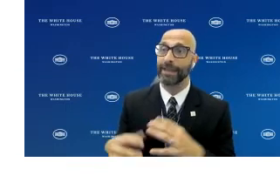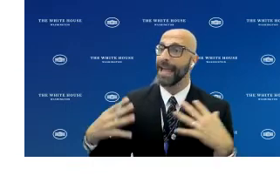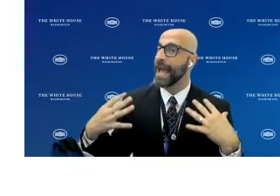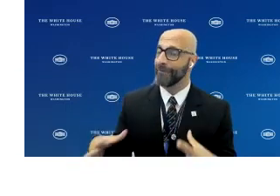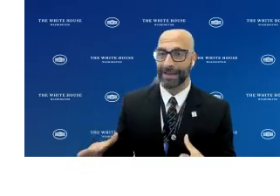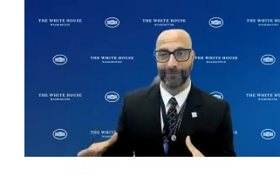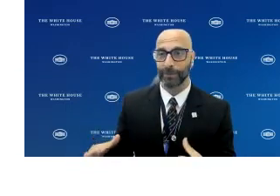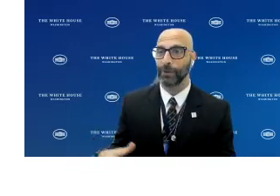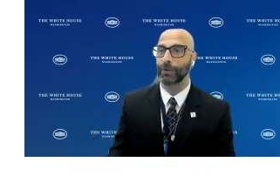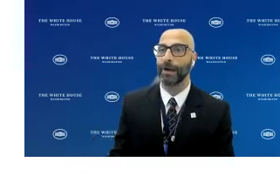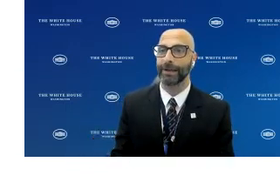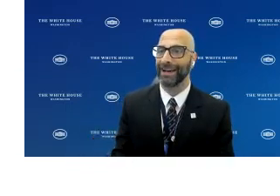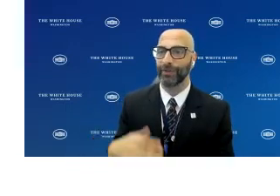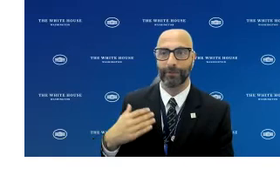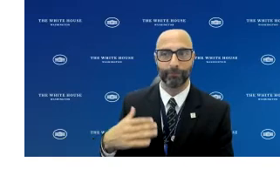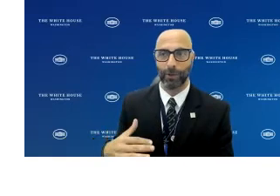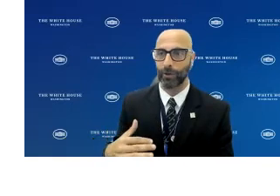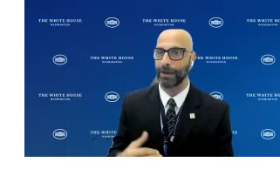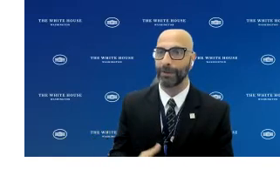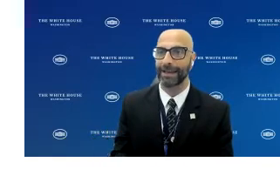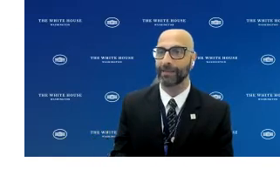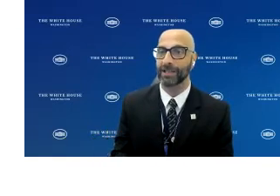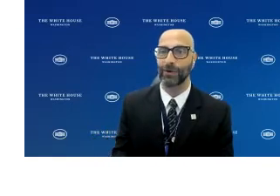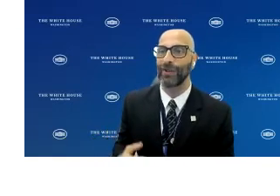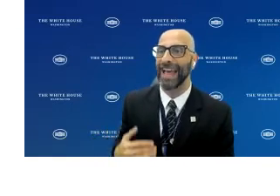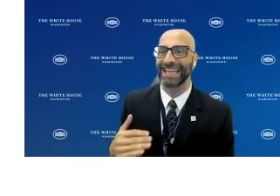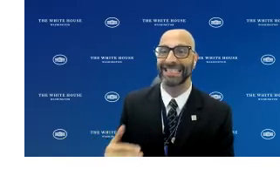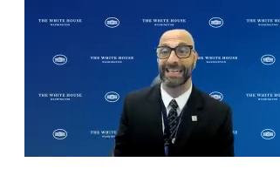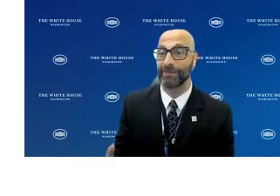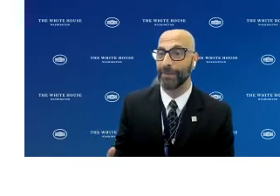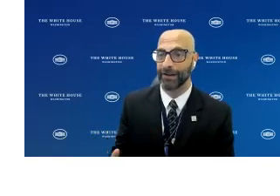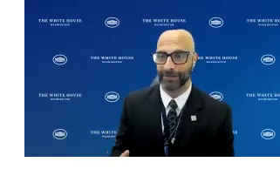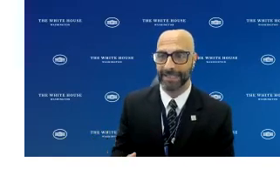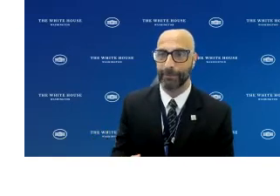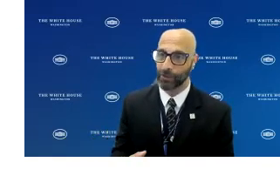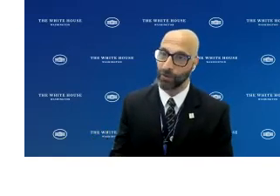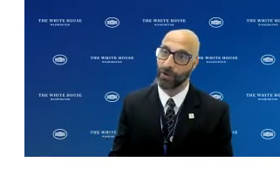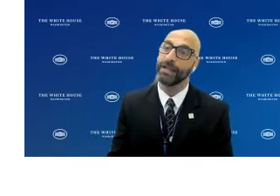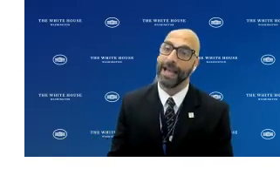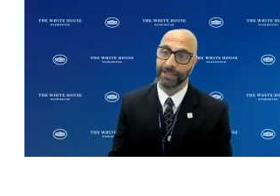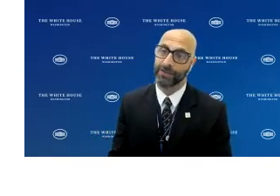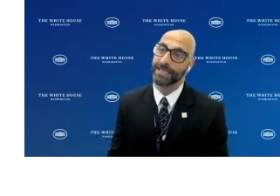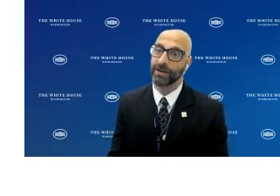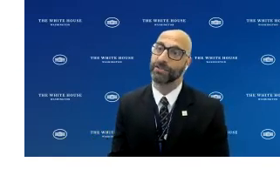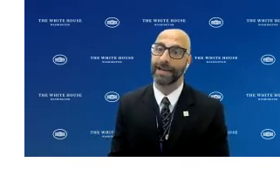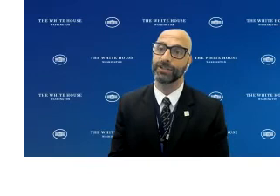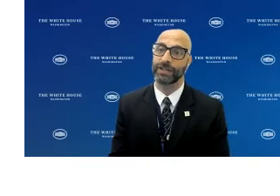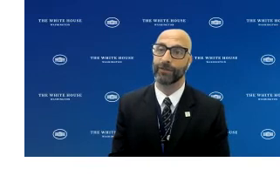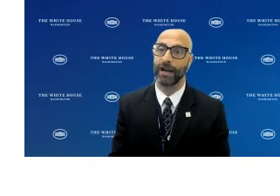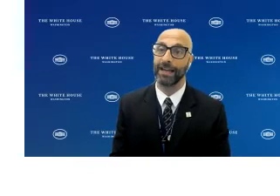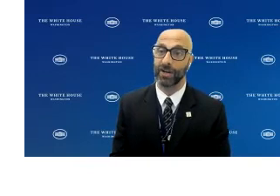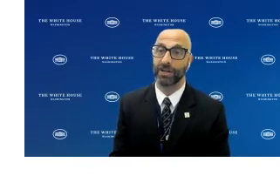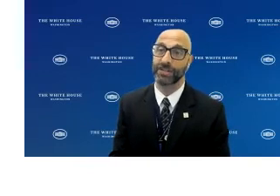in the community. Having come from local public health is local, and it's even better if it's hyper-local. And so this is